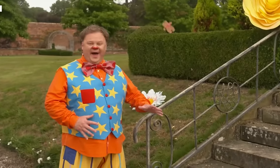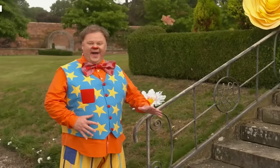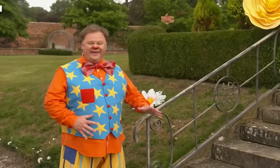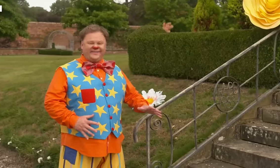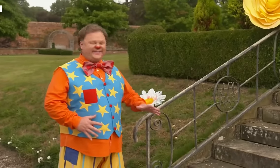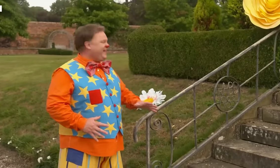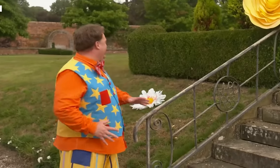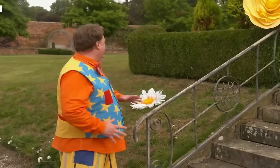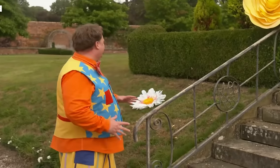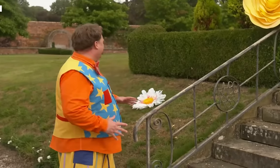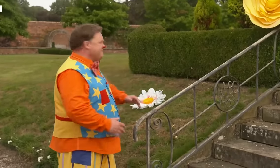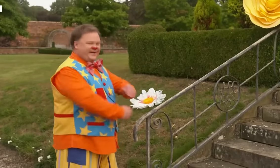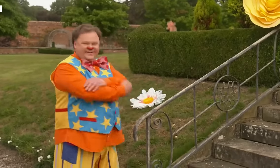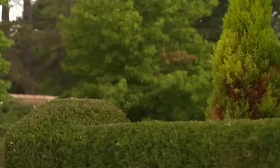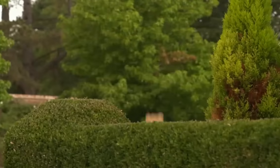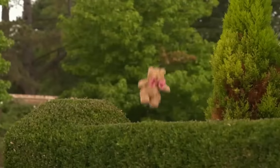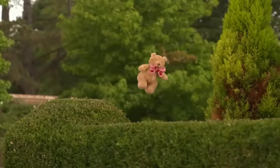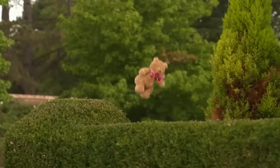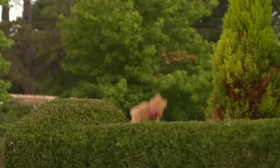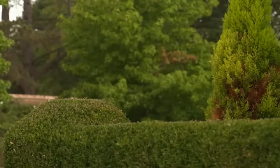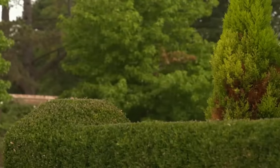I see you, Tumble Ted.